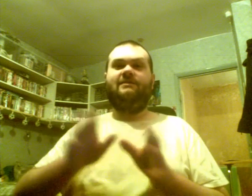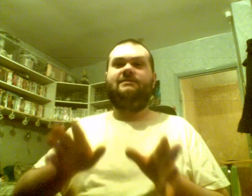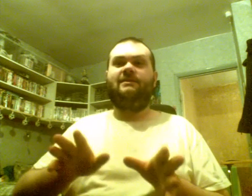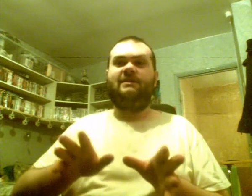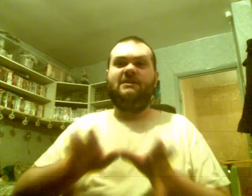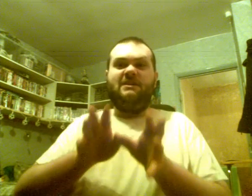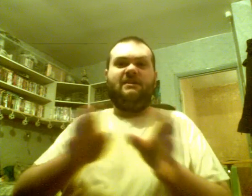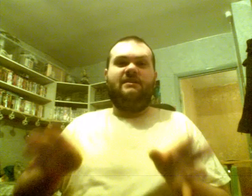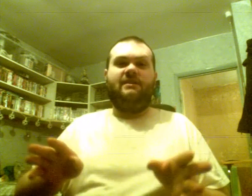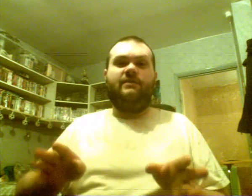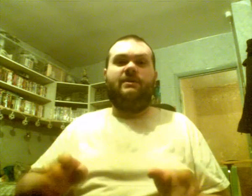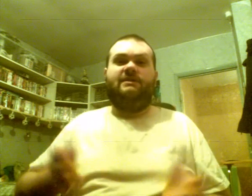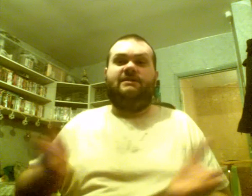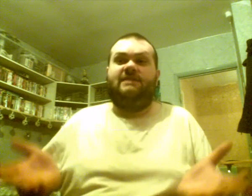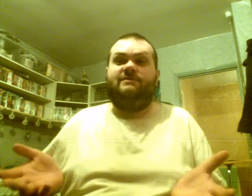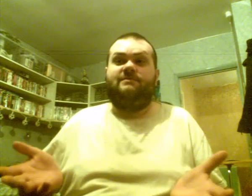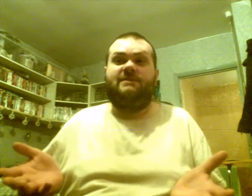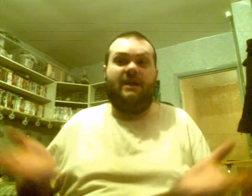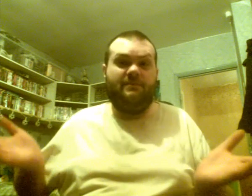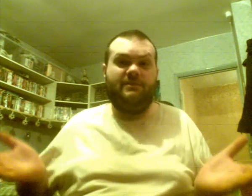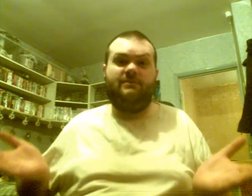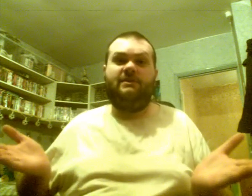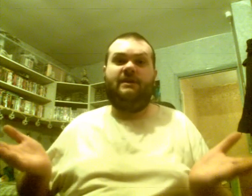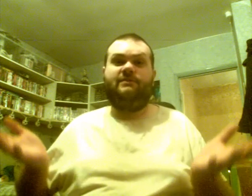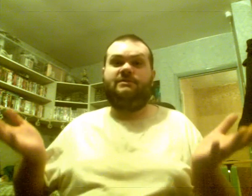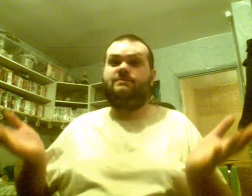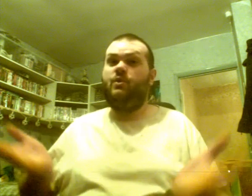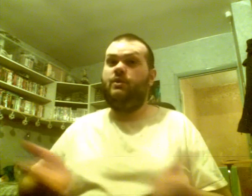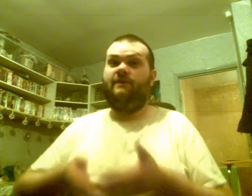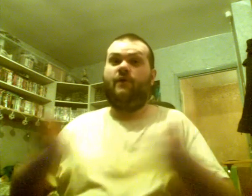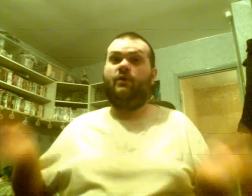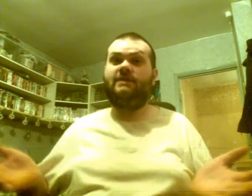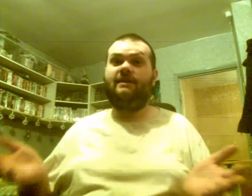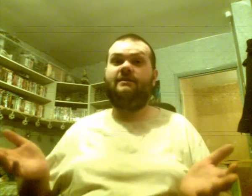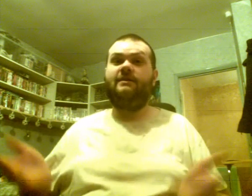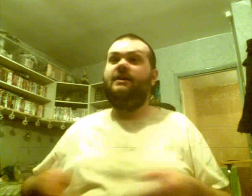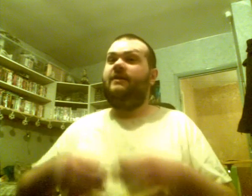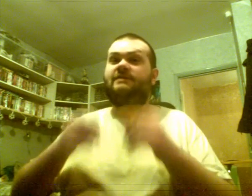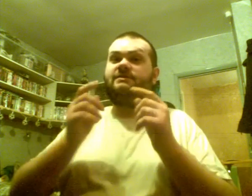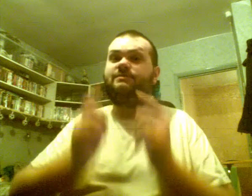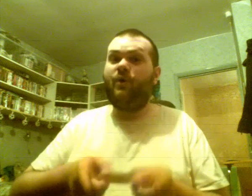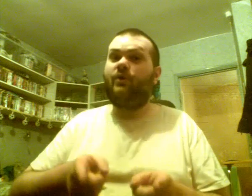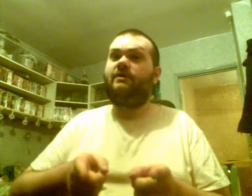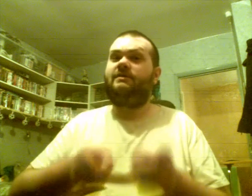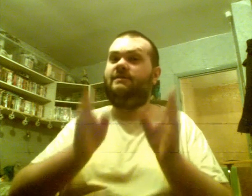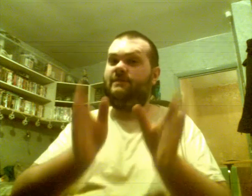And if you want to save some time, you want to have a spoon and a fork together, that's a spork. If you